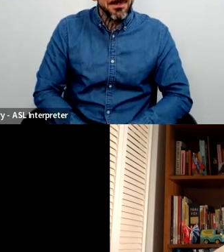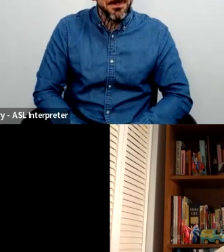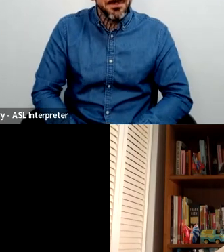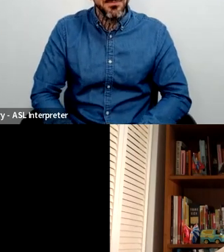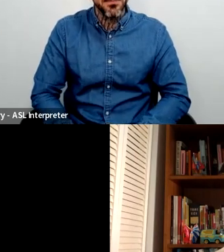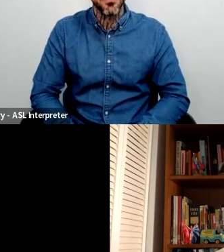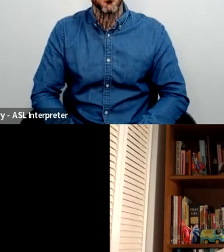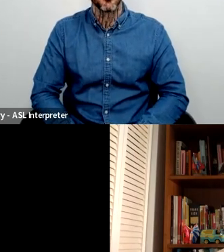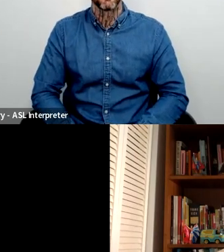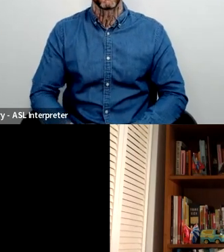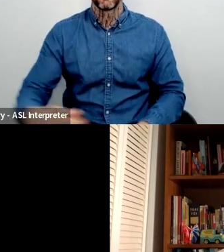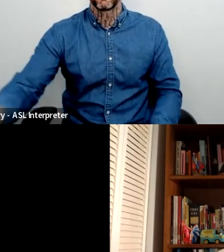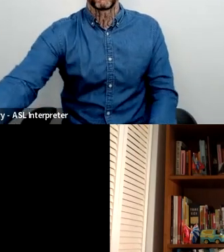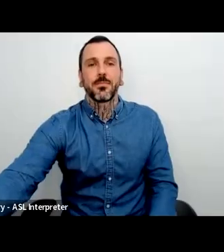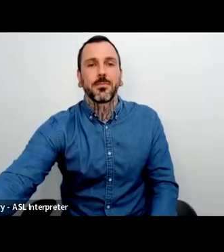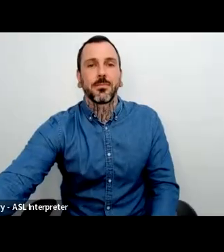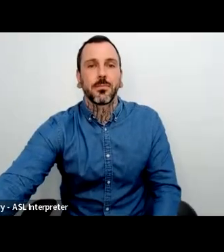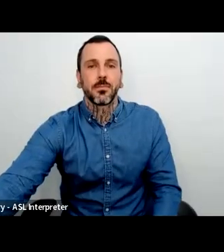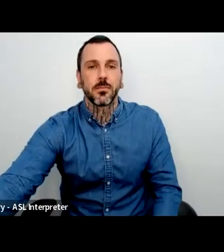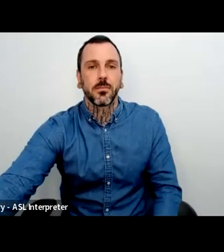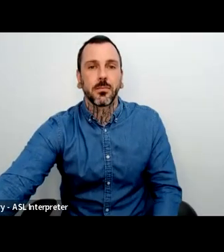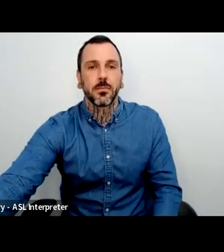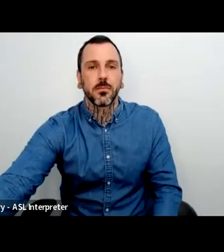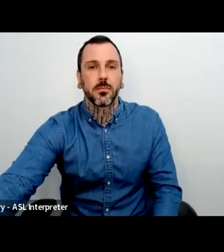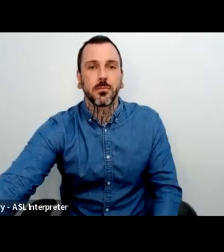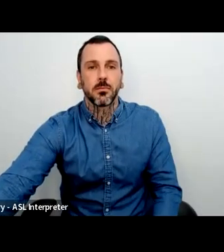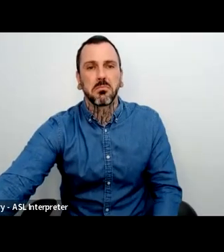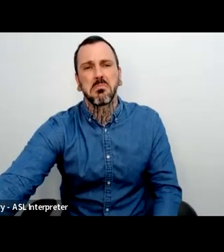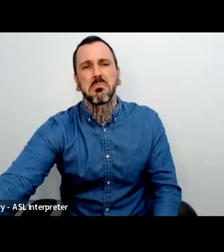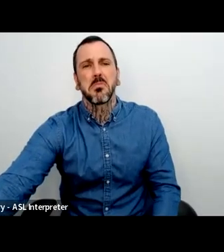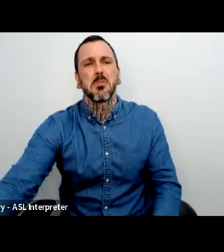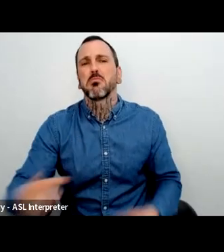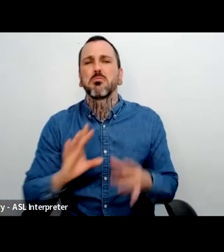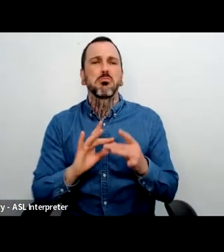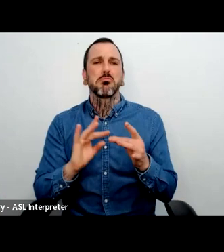I would say just a couple of different things. One is,